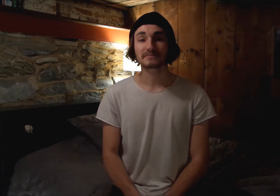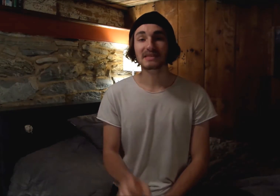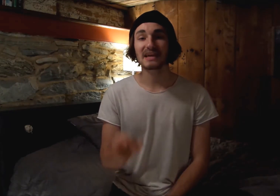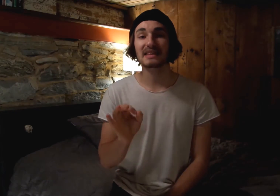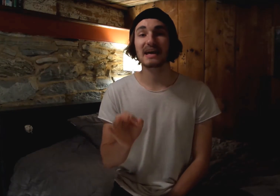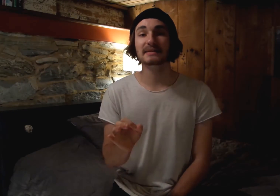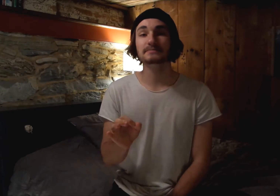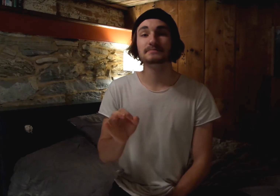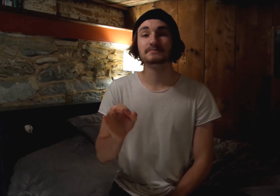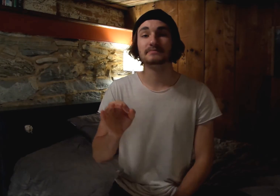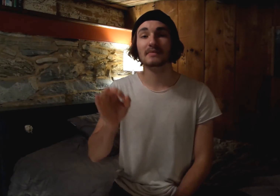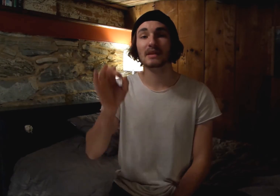Then,